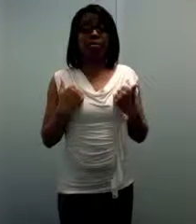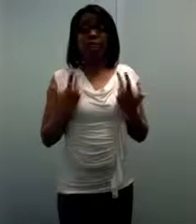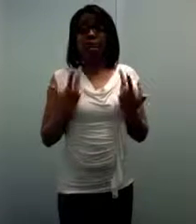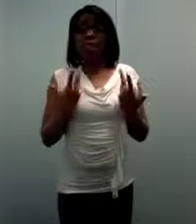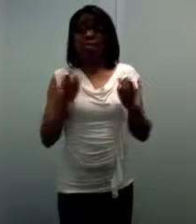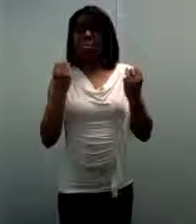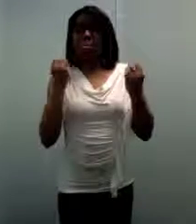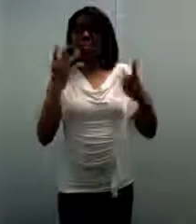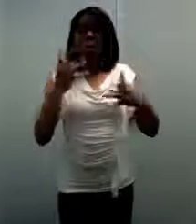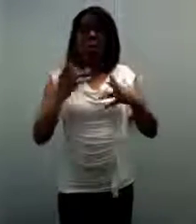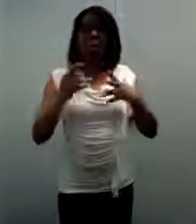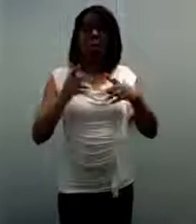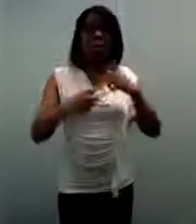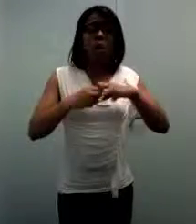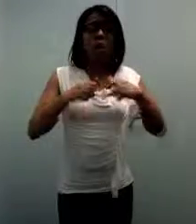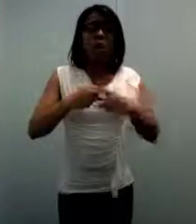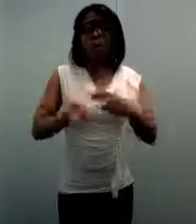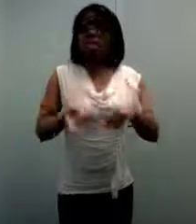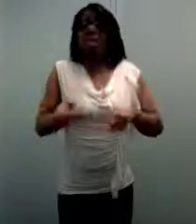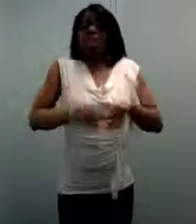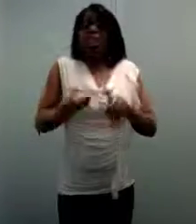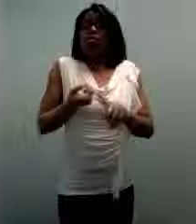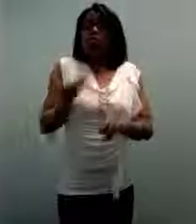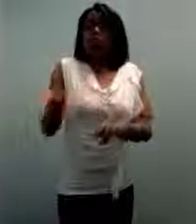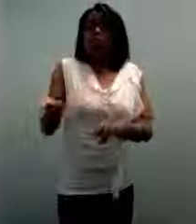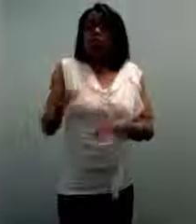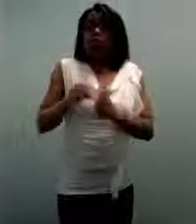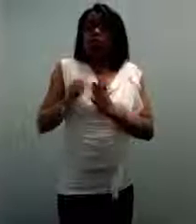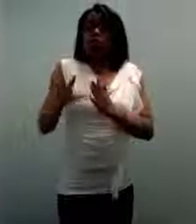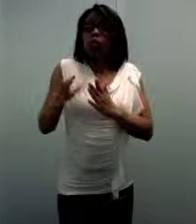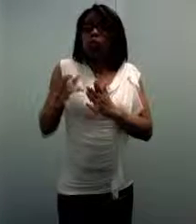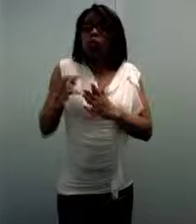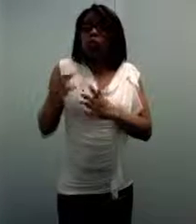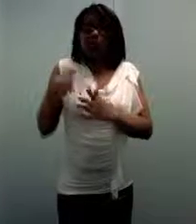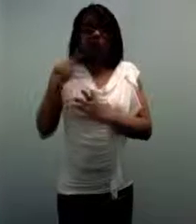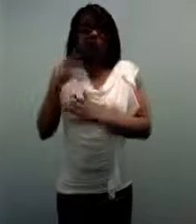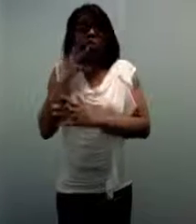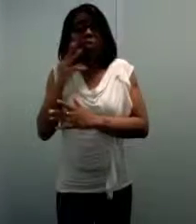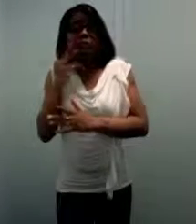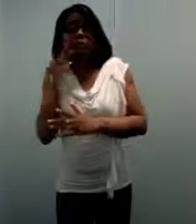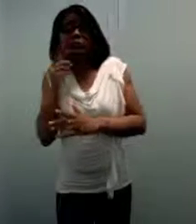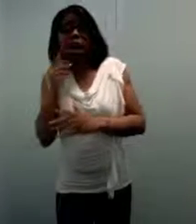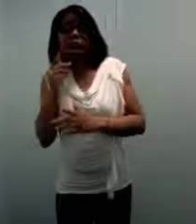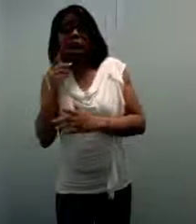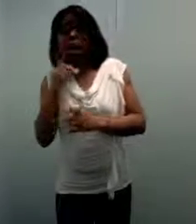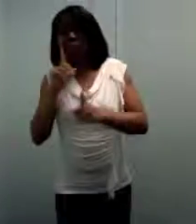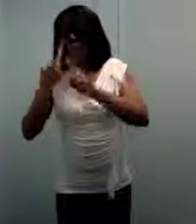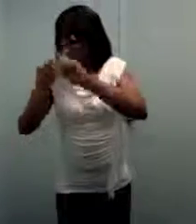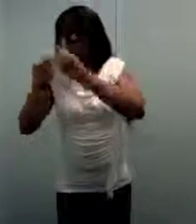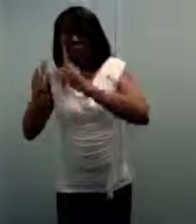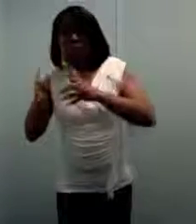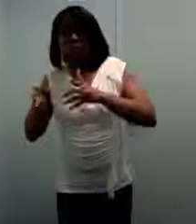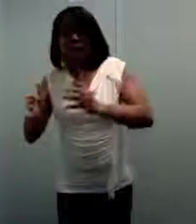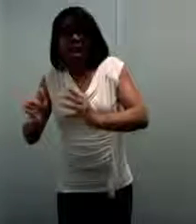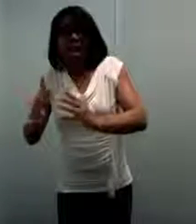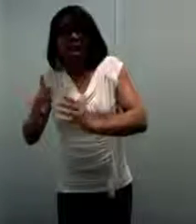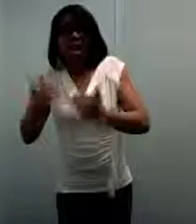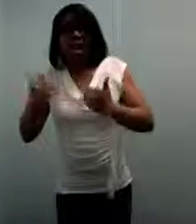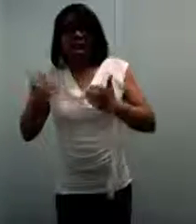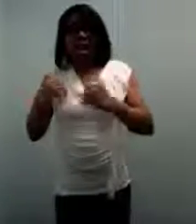is students getting intuition and experience in far greater quantities than they've ever got before. An experience of harder problems,